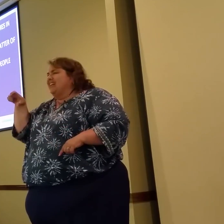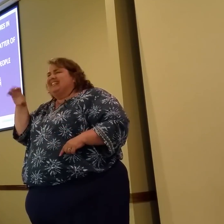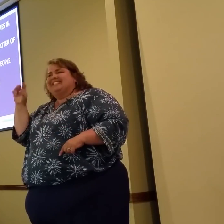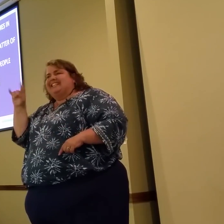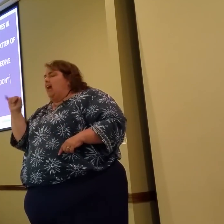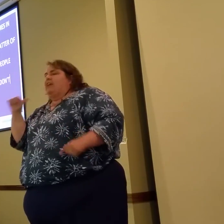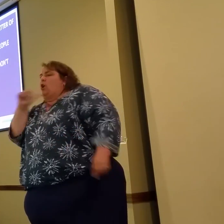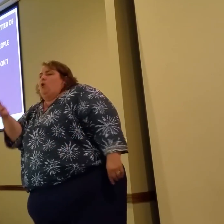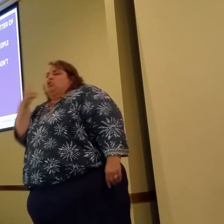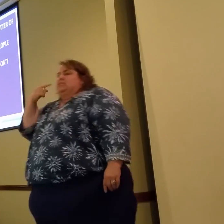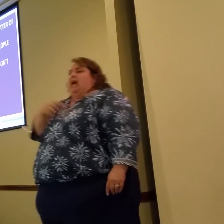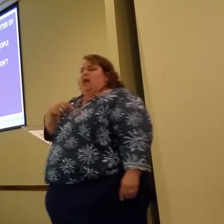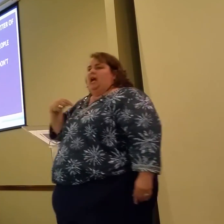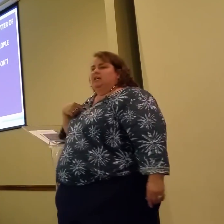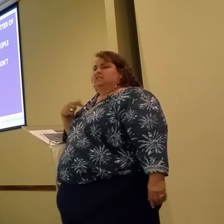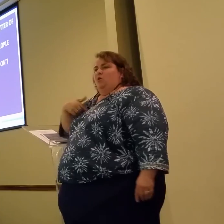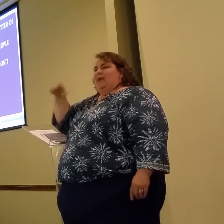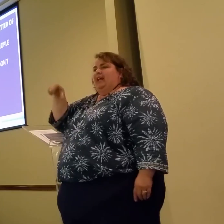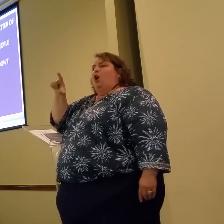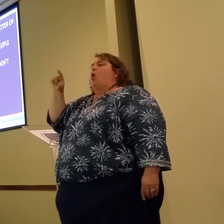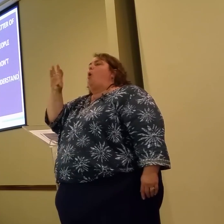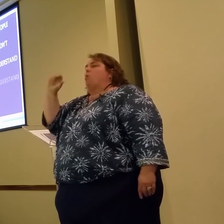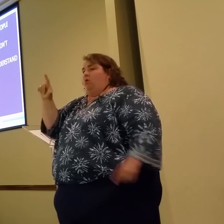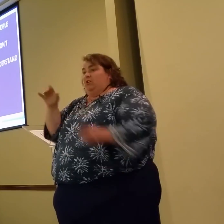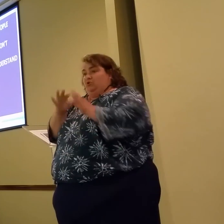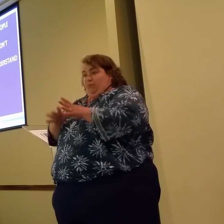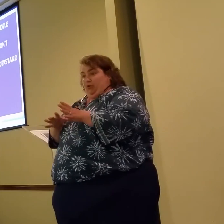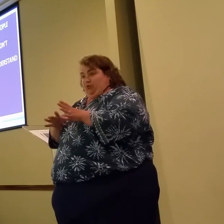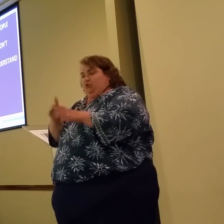understand us. We need local interpreters, understand the culture.